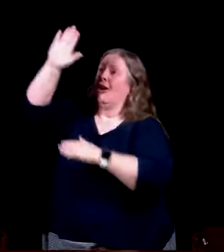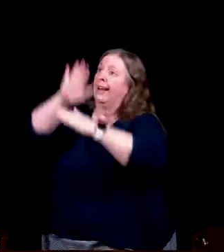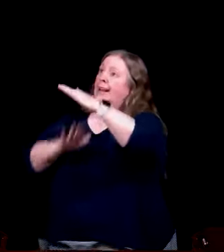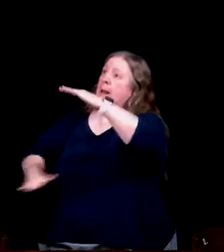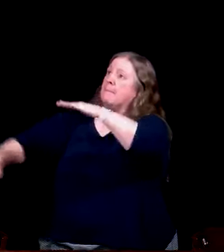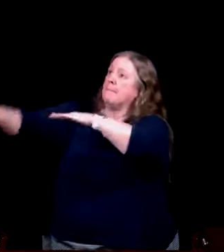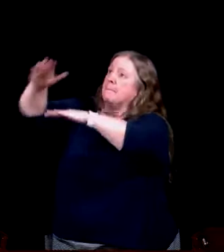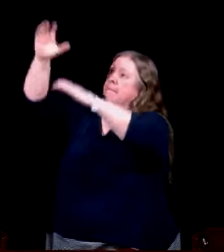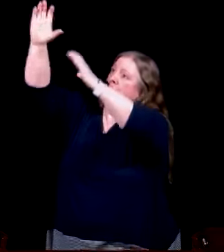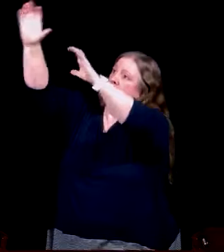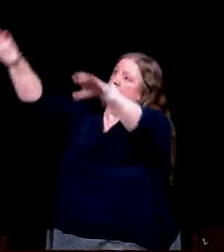Thy kingdom come,